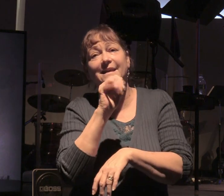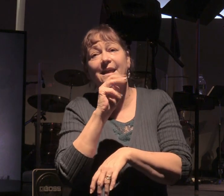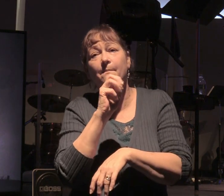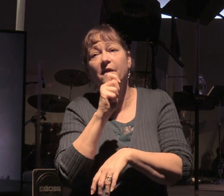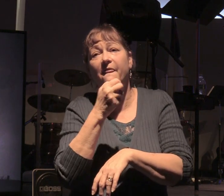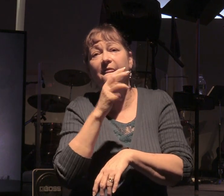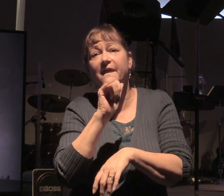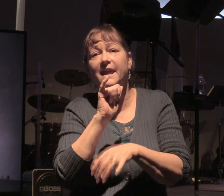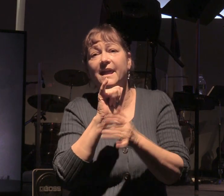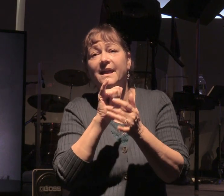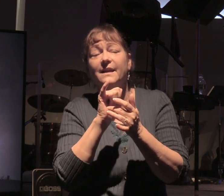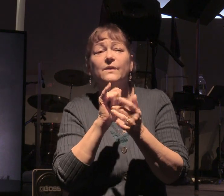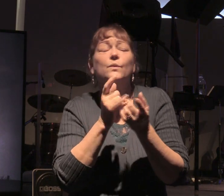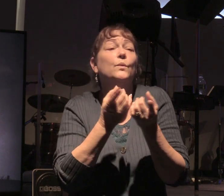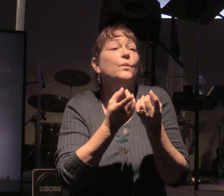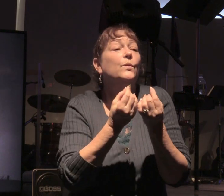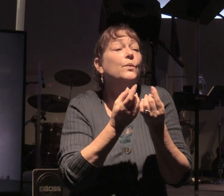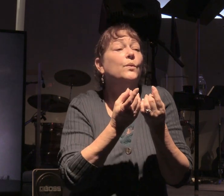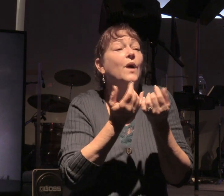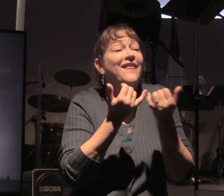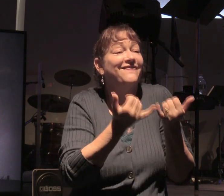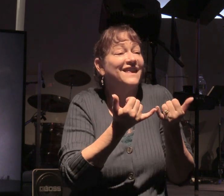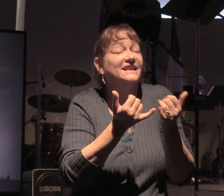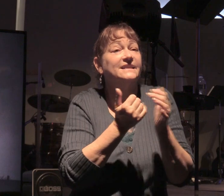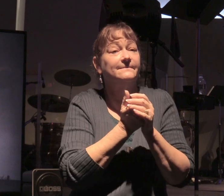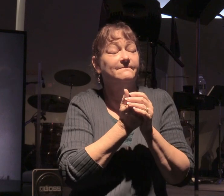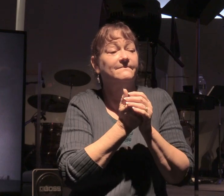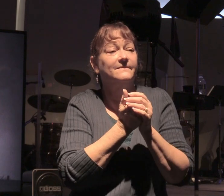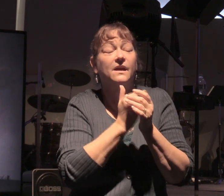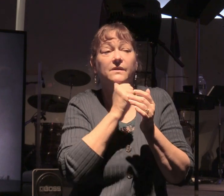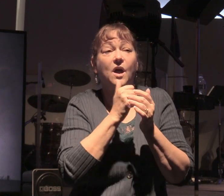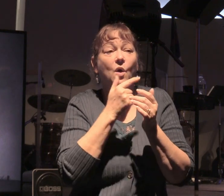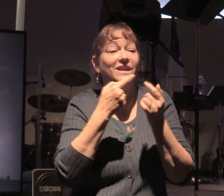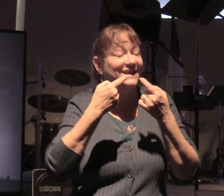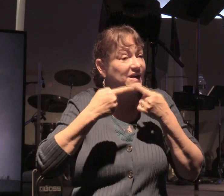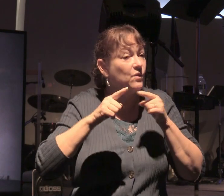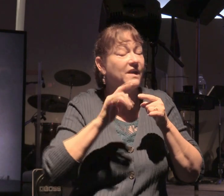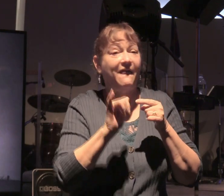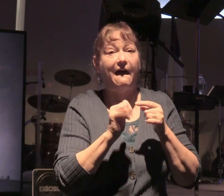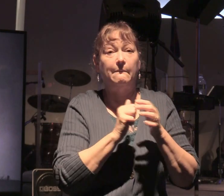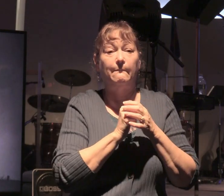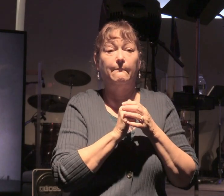Timothy, this is what you need to do. He not only decreed that